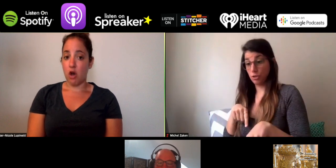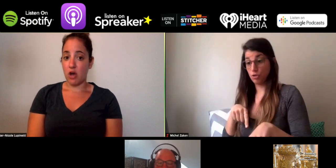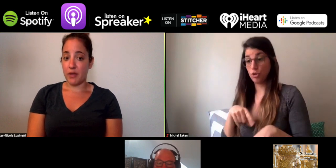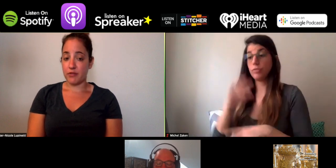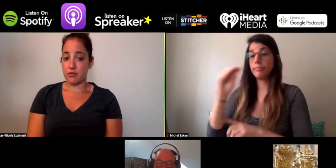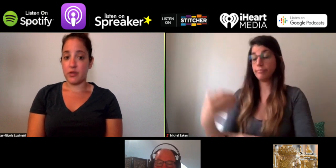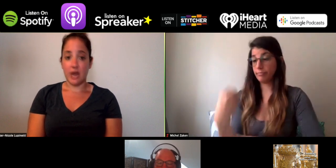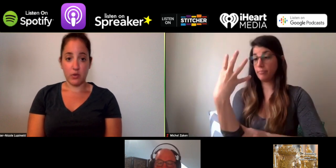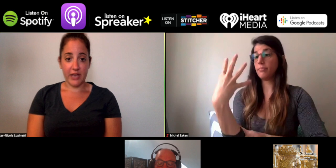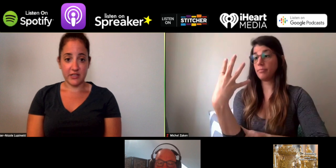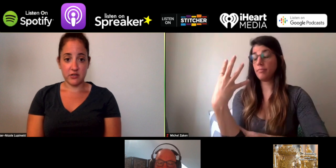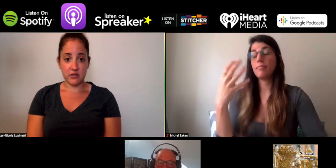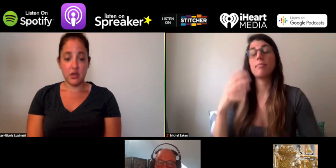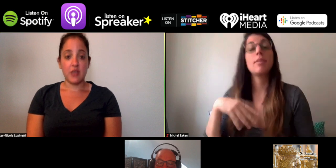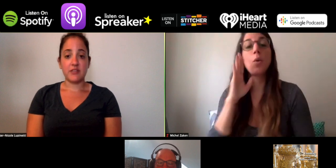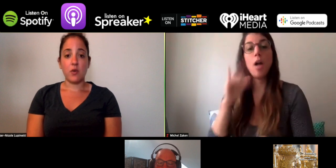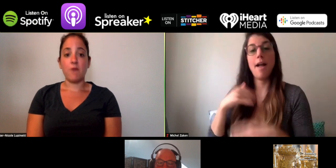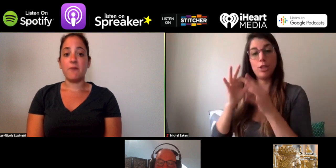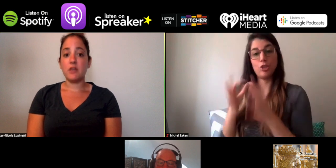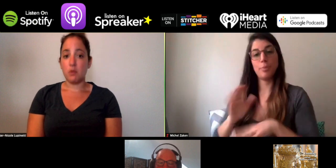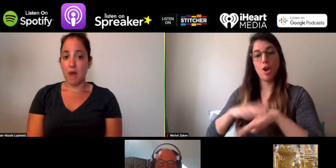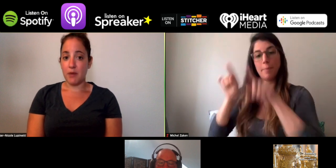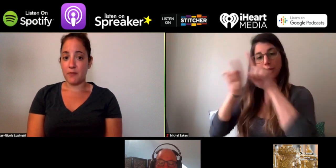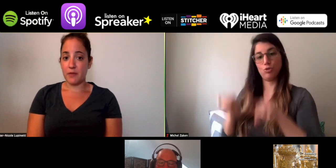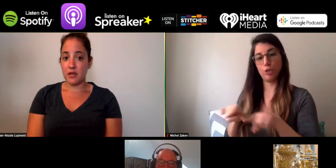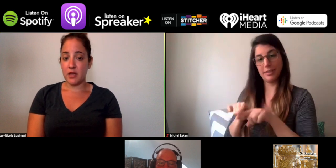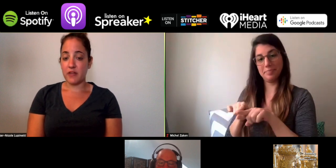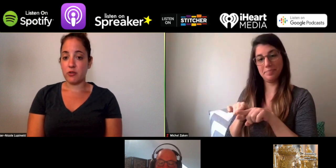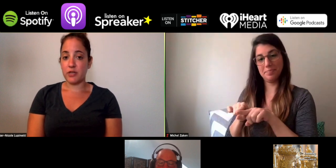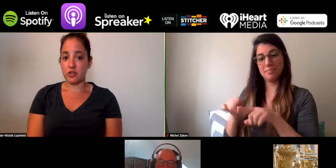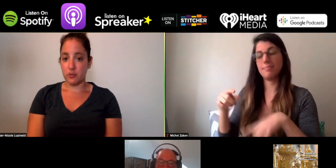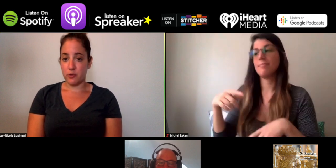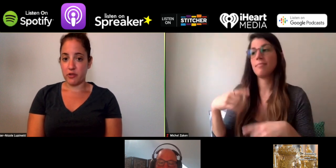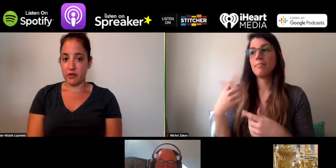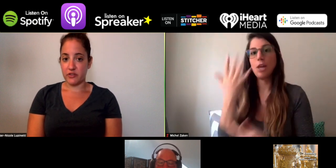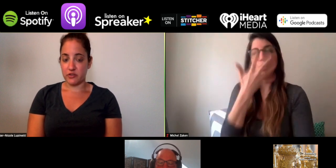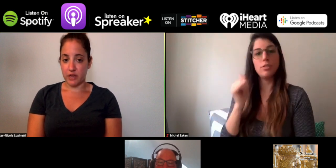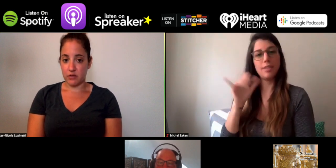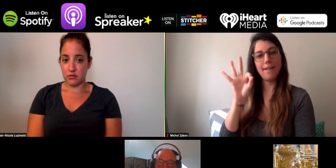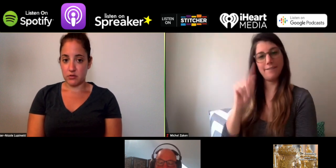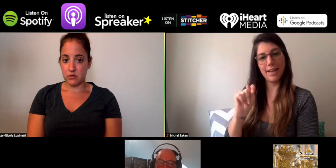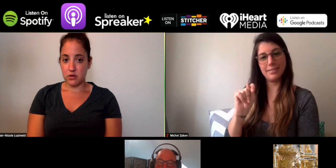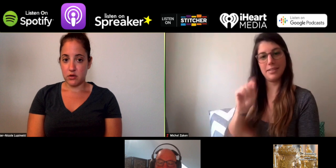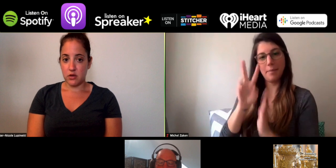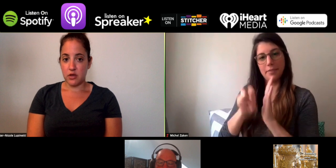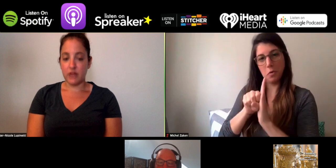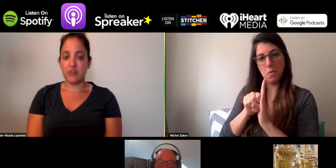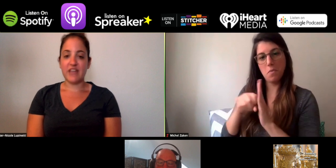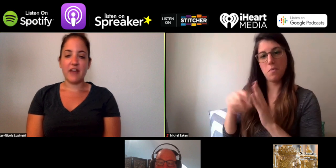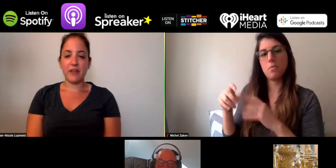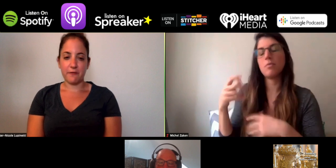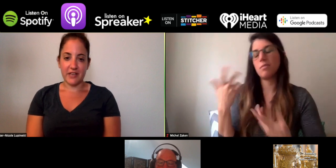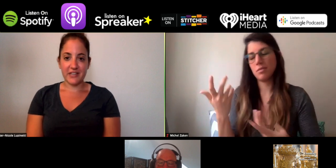your call coming through and I will answer. And so a video will pop up for me and there will be an interpreter there on the screen. It